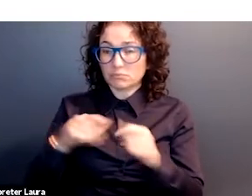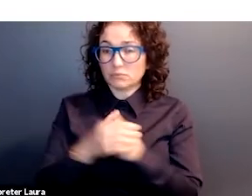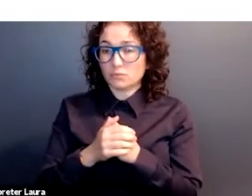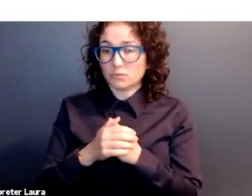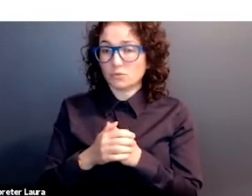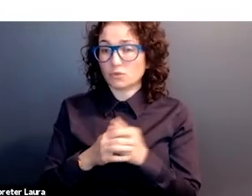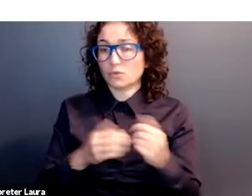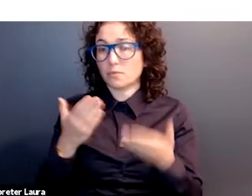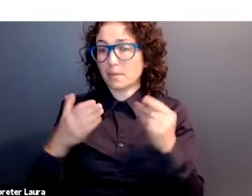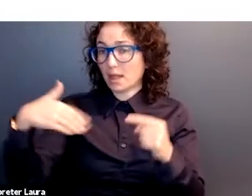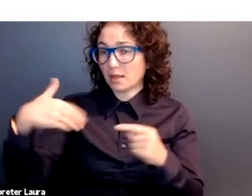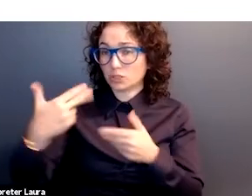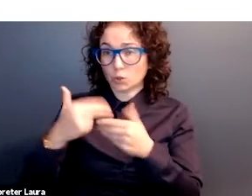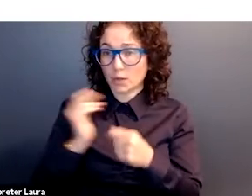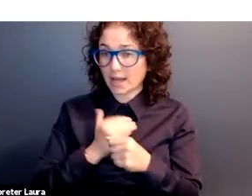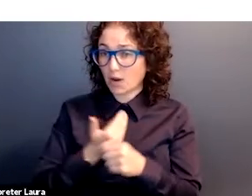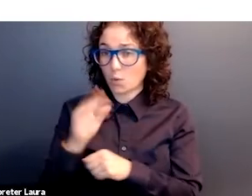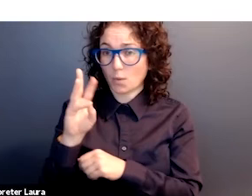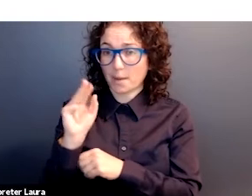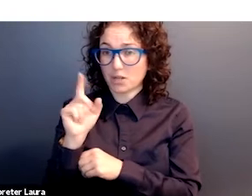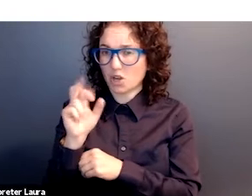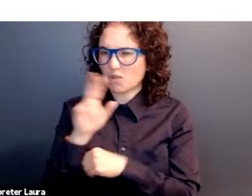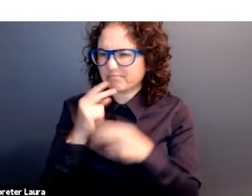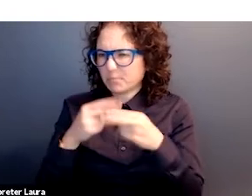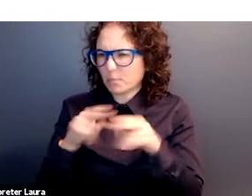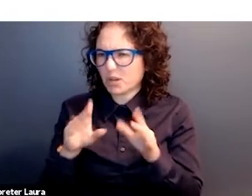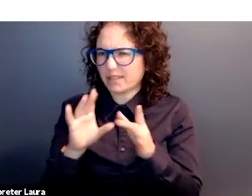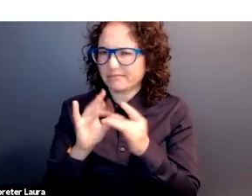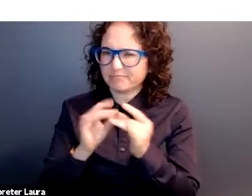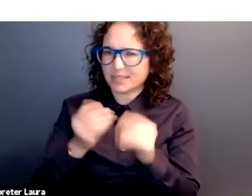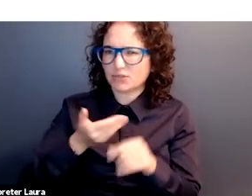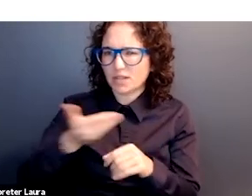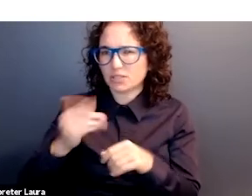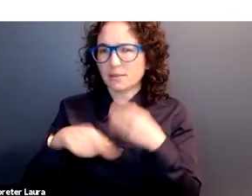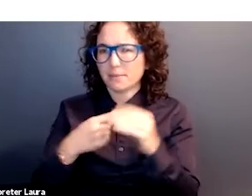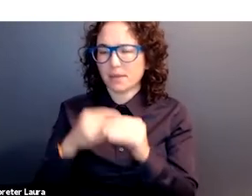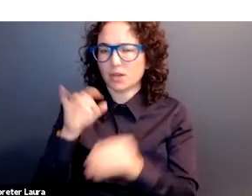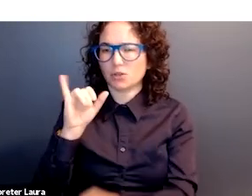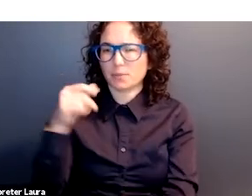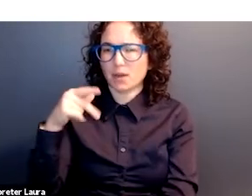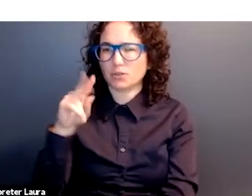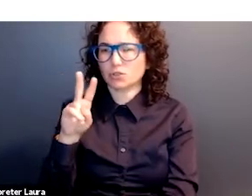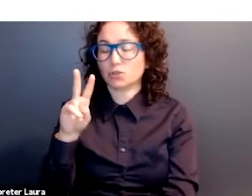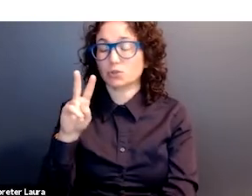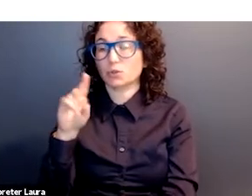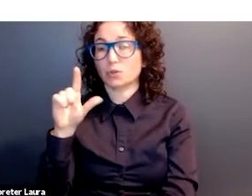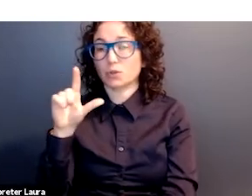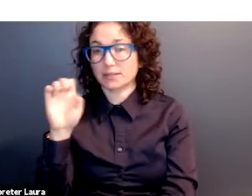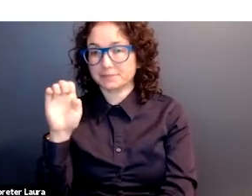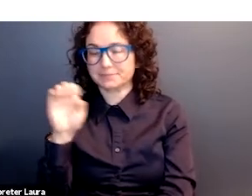very brief introduction to YouthPower 2 Learning and Evaluation and Positive Youth